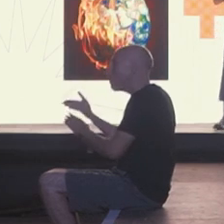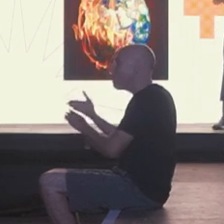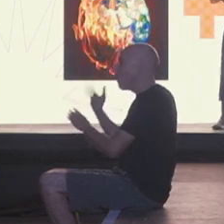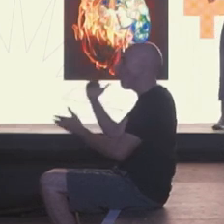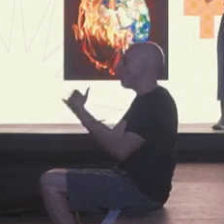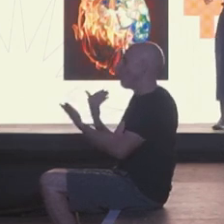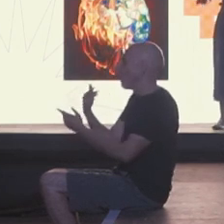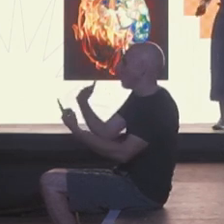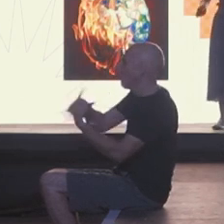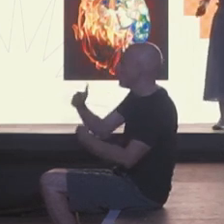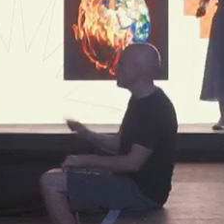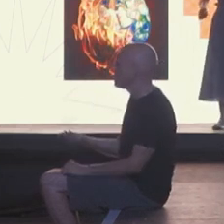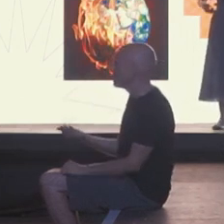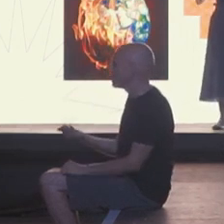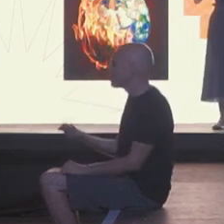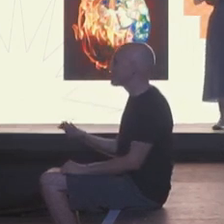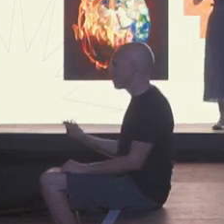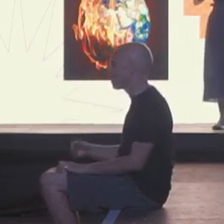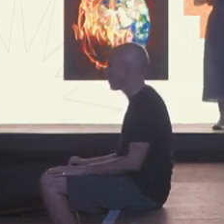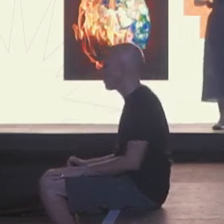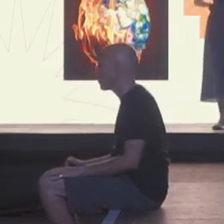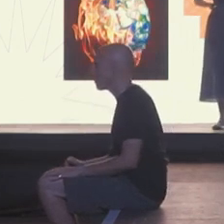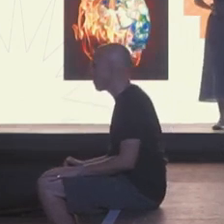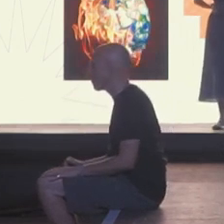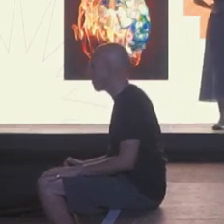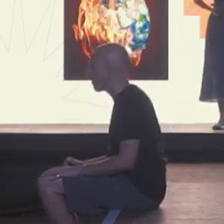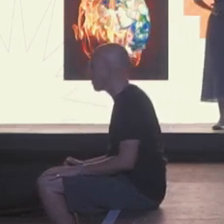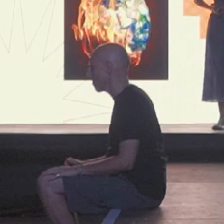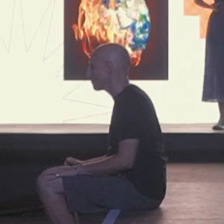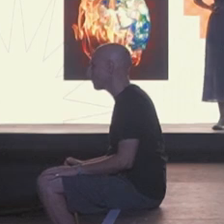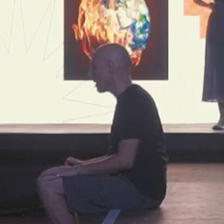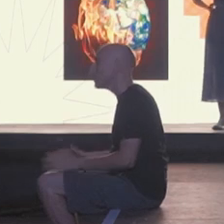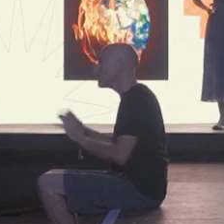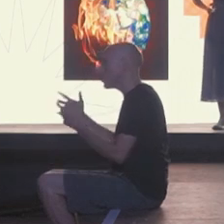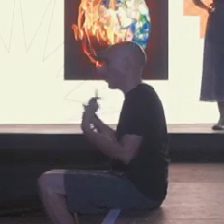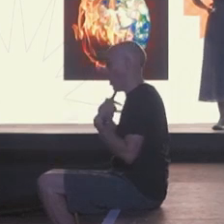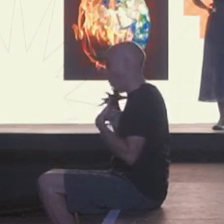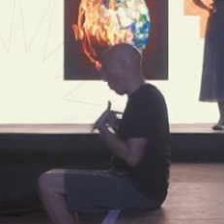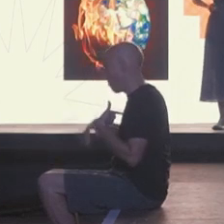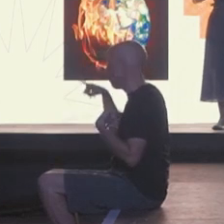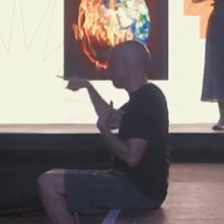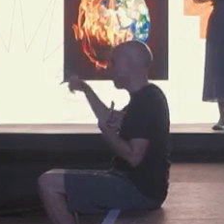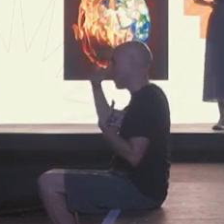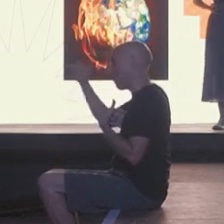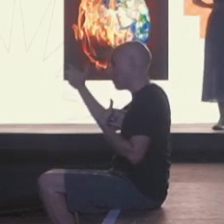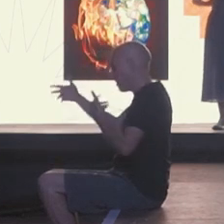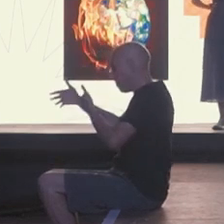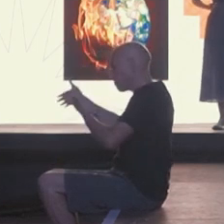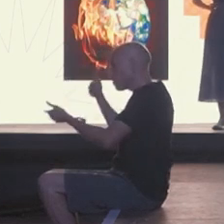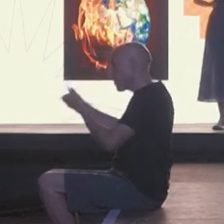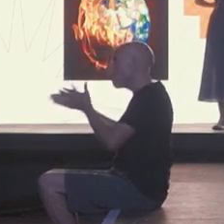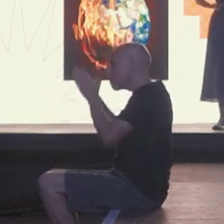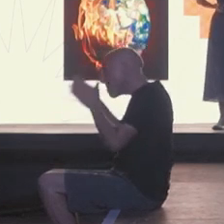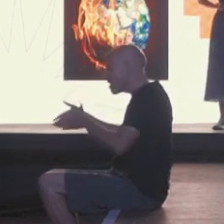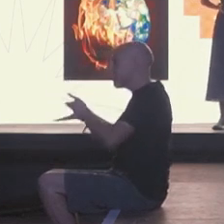to address this, to expose these industries, and demand that the government take drastic action on the climate emergency by transitioning to a